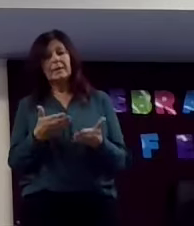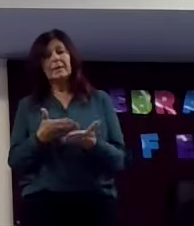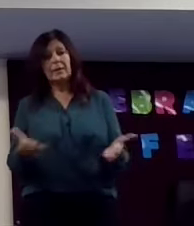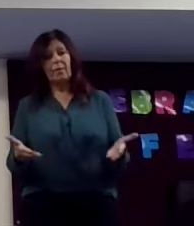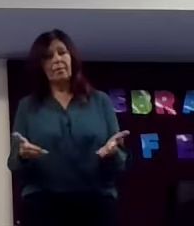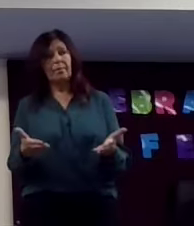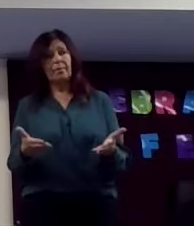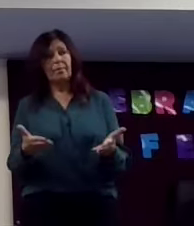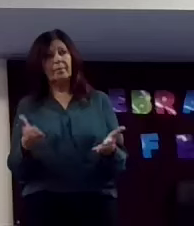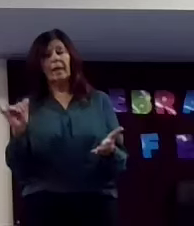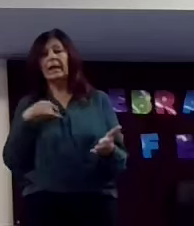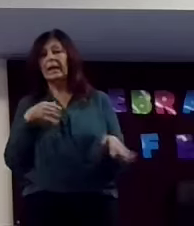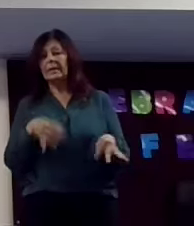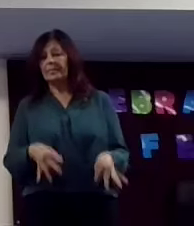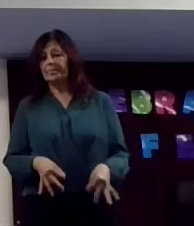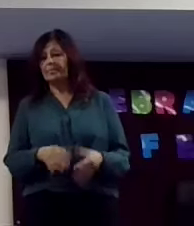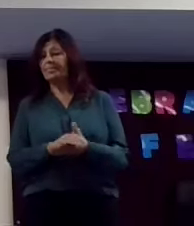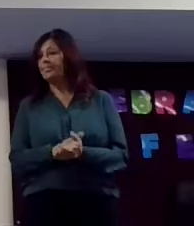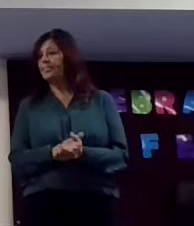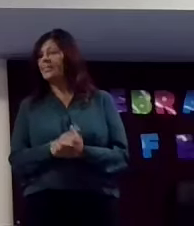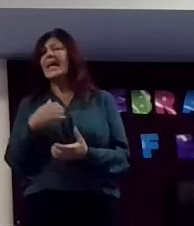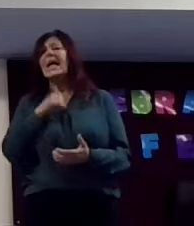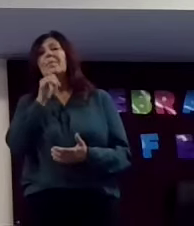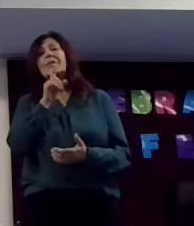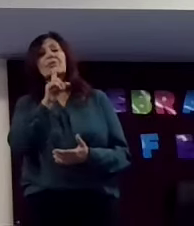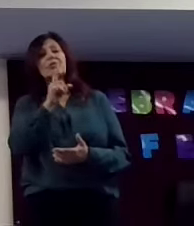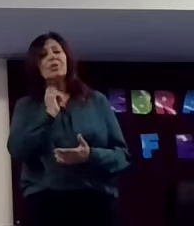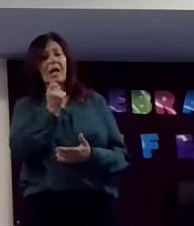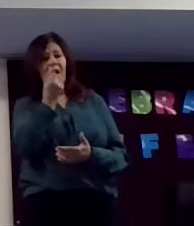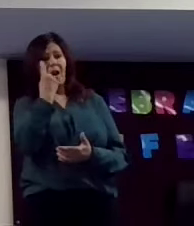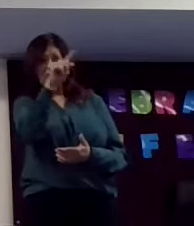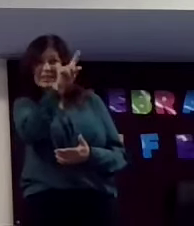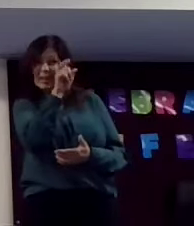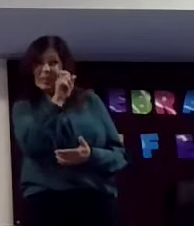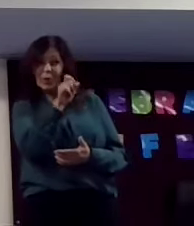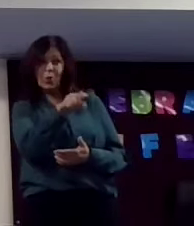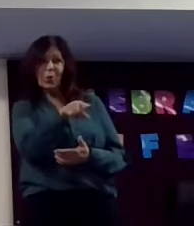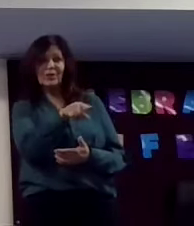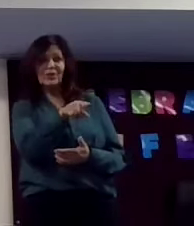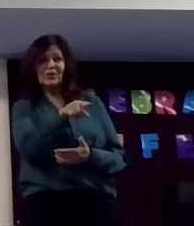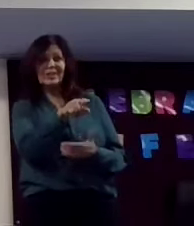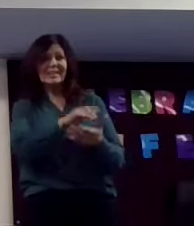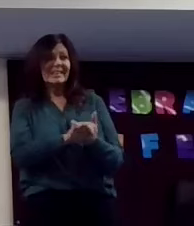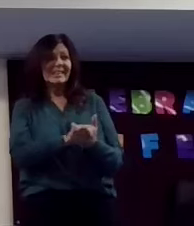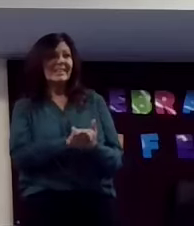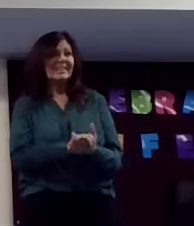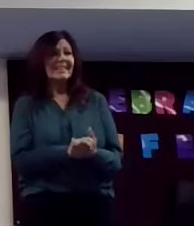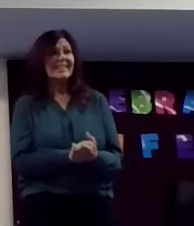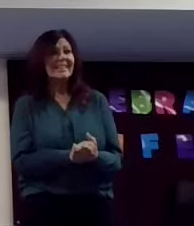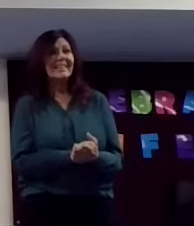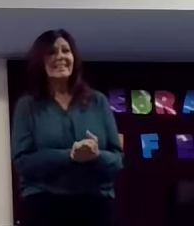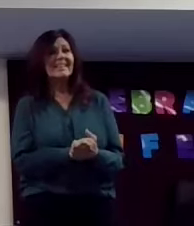stuff like I described. I'm not sure I'm understanding your question. I'm sorry. There. So